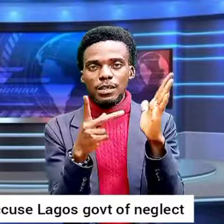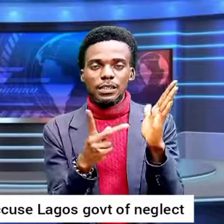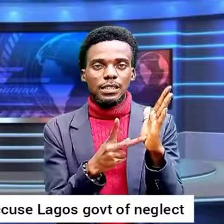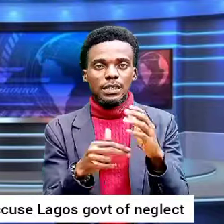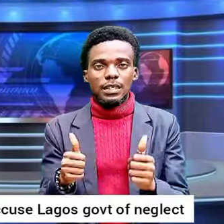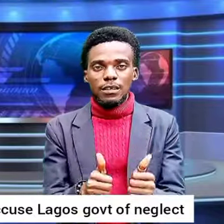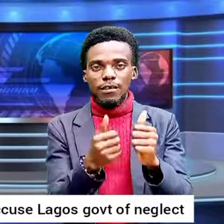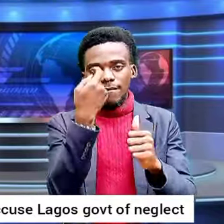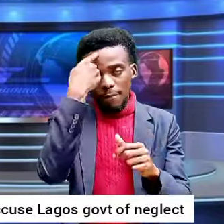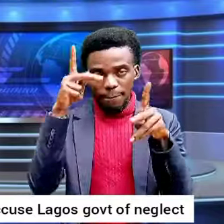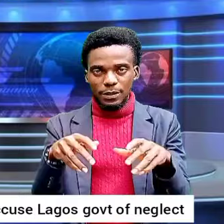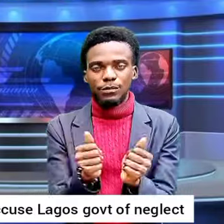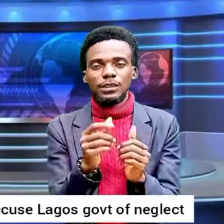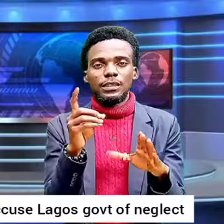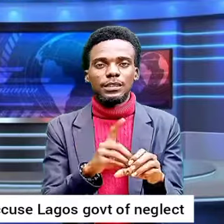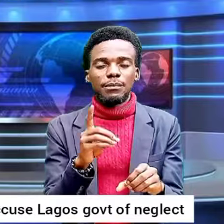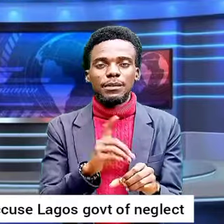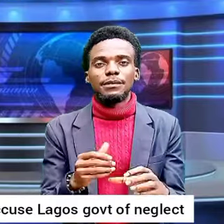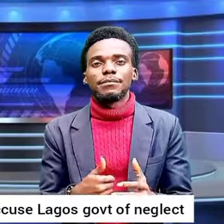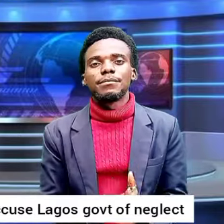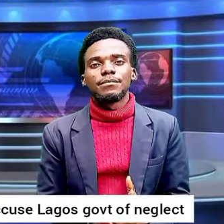persons with disabilities.